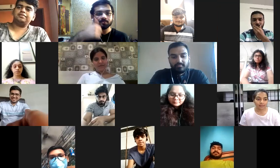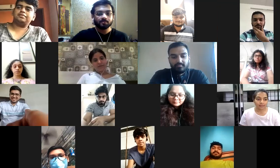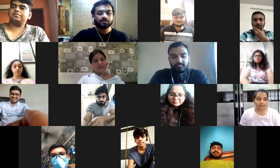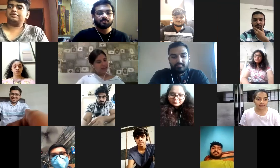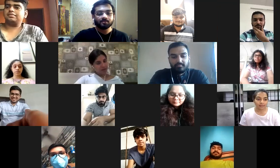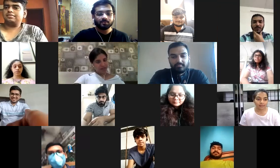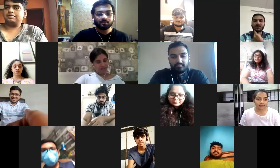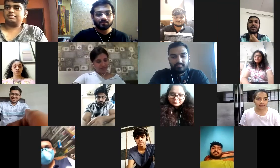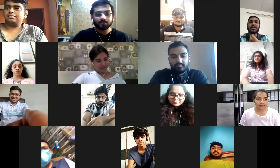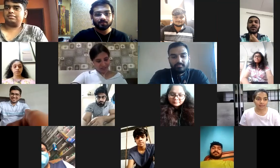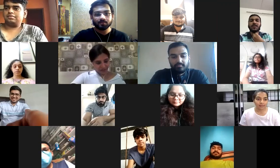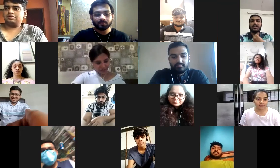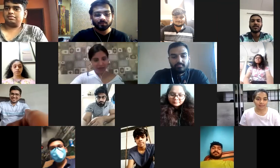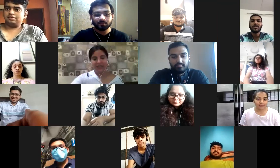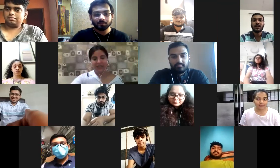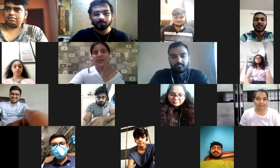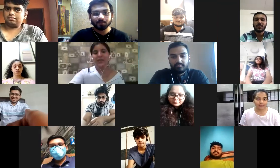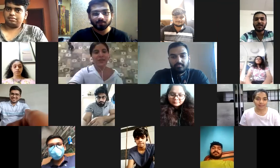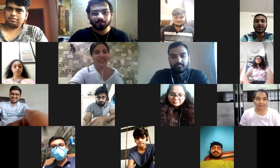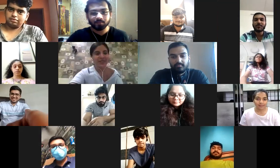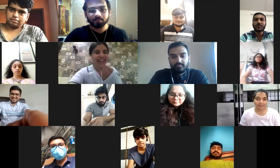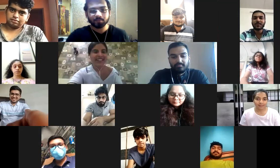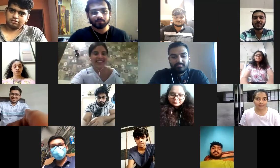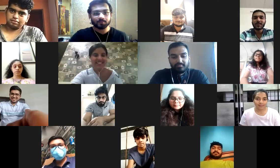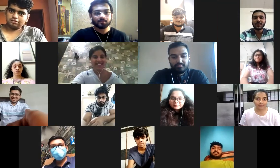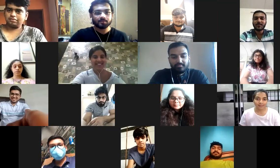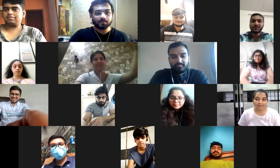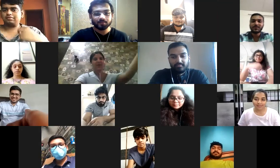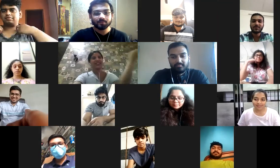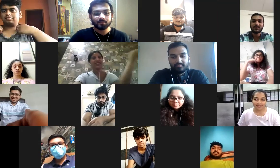Thanks to everyone for coming. We hope that you liked it. Quite interactive.